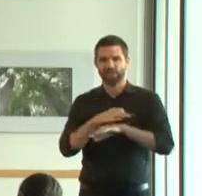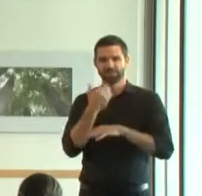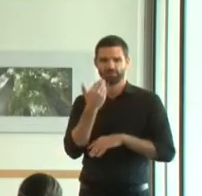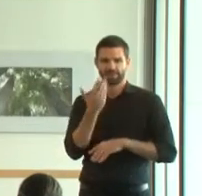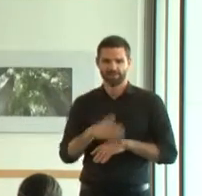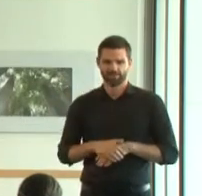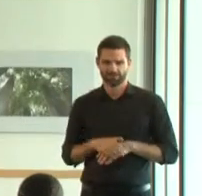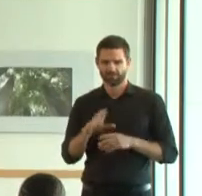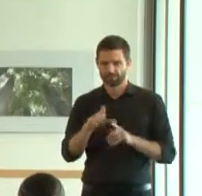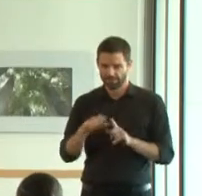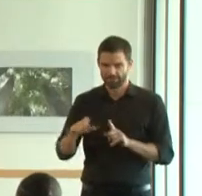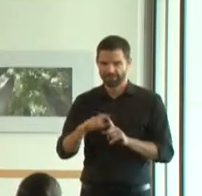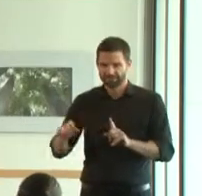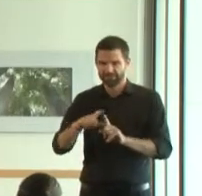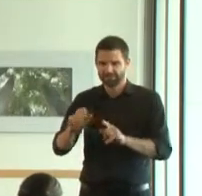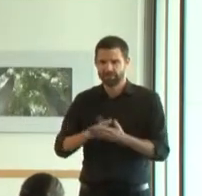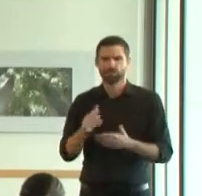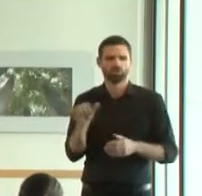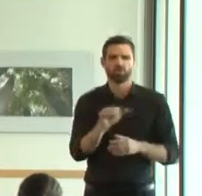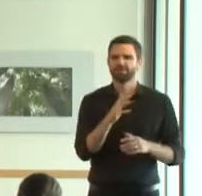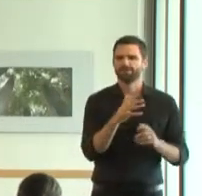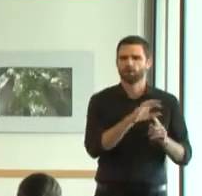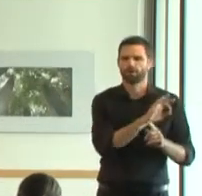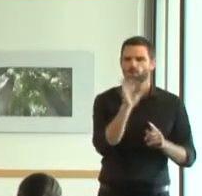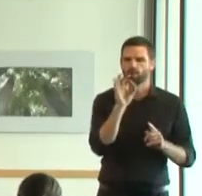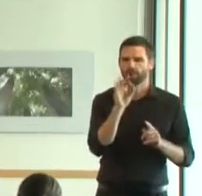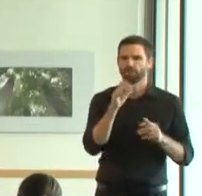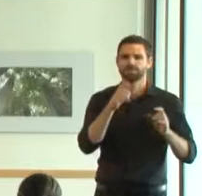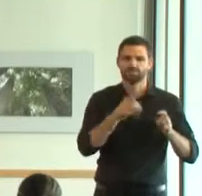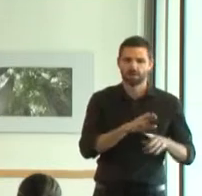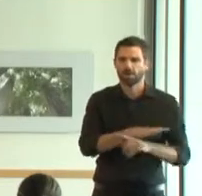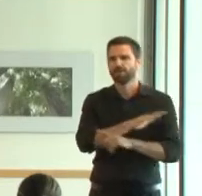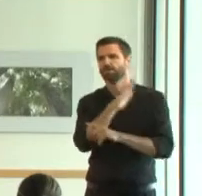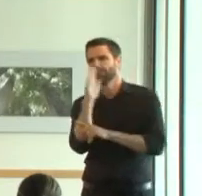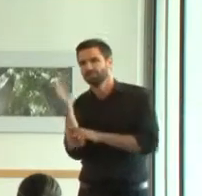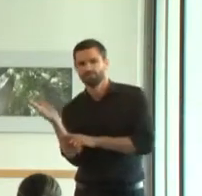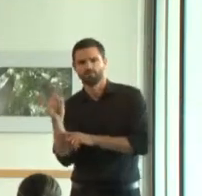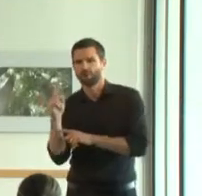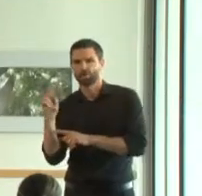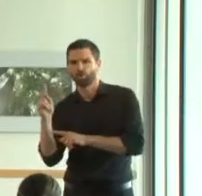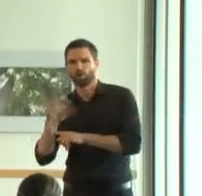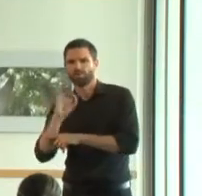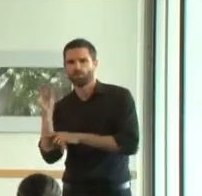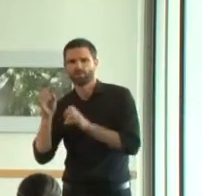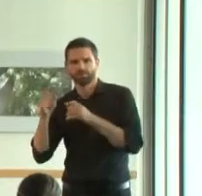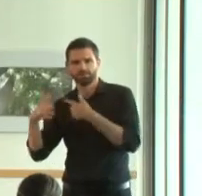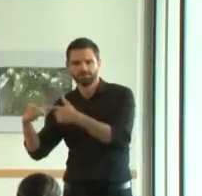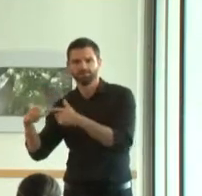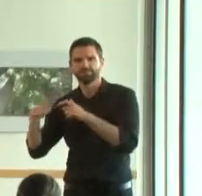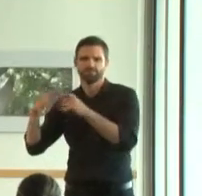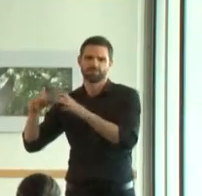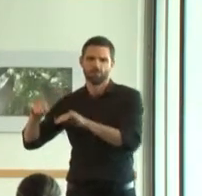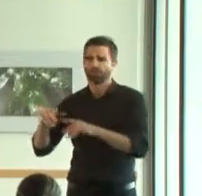realistically, we kind of start at about 5 a.m. in the morning and go through to the early hours-ish again, every day, 7 days a week. As you can see from the